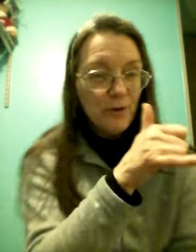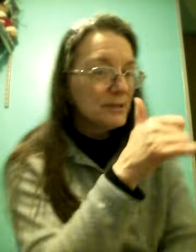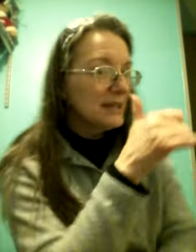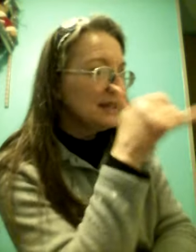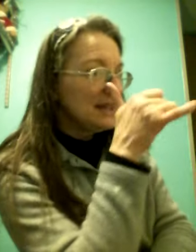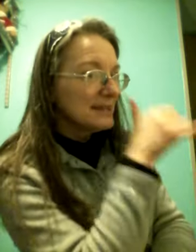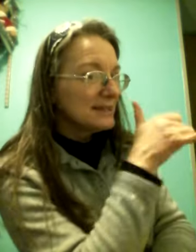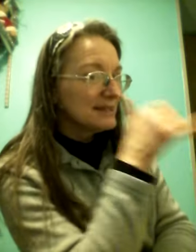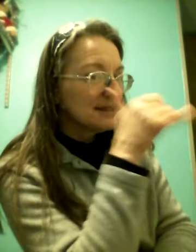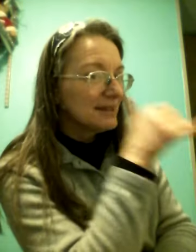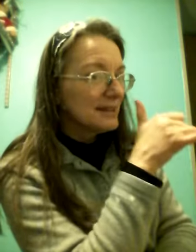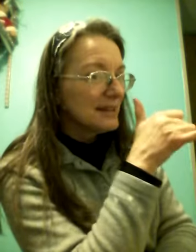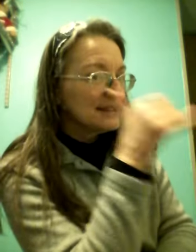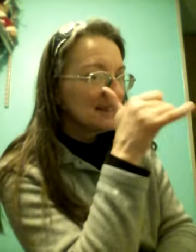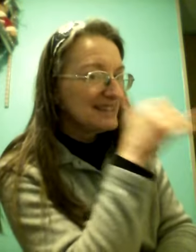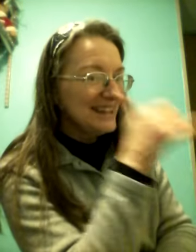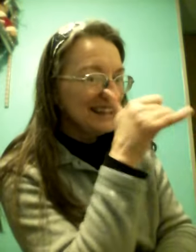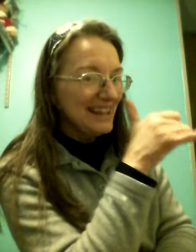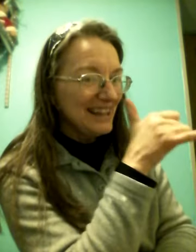like this. Silly,